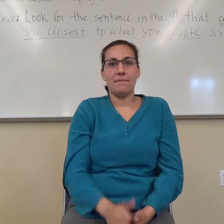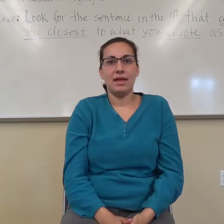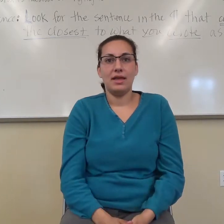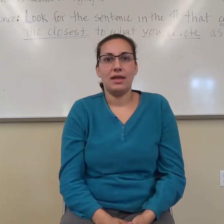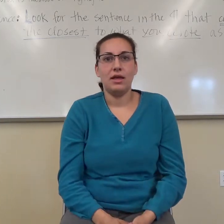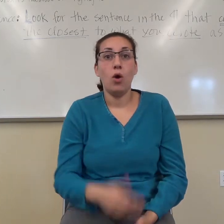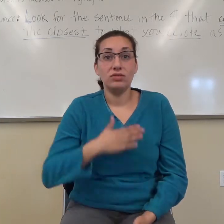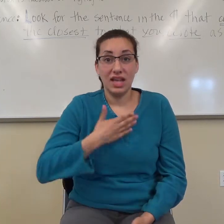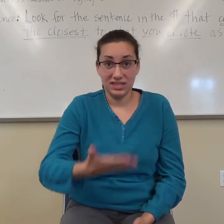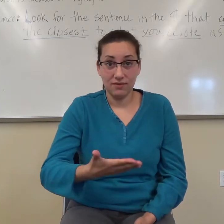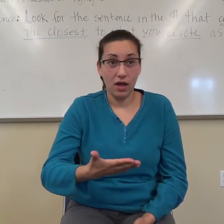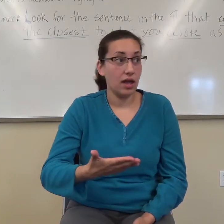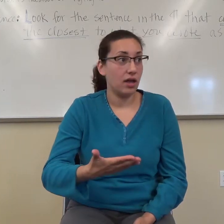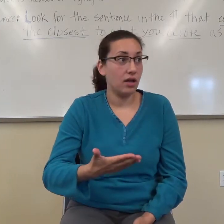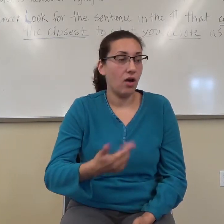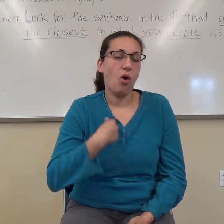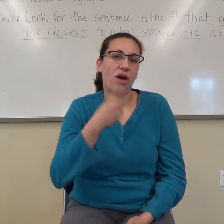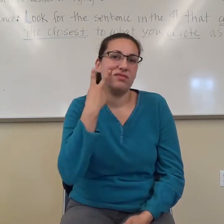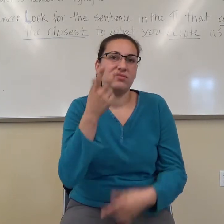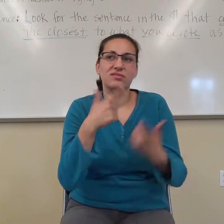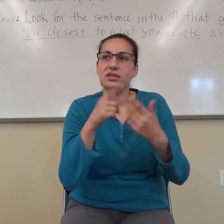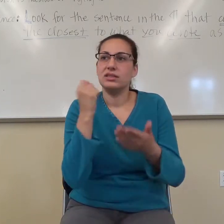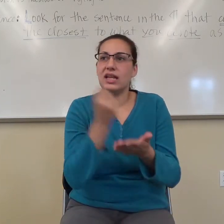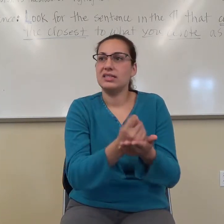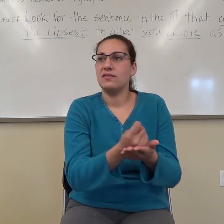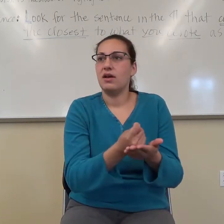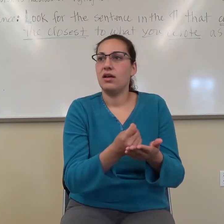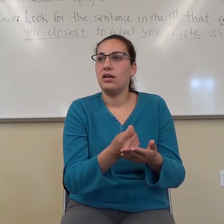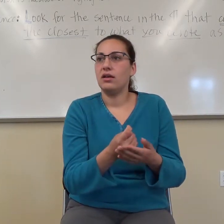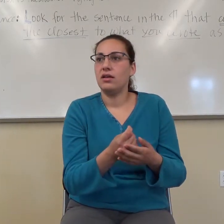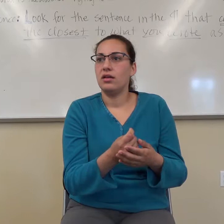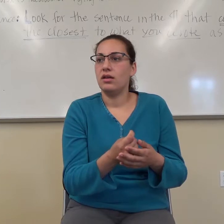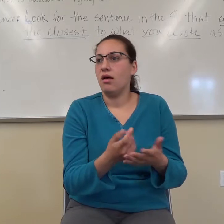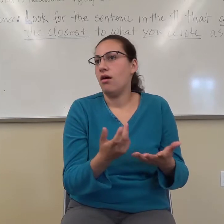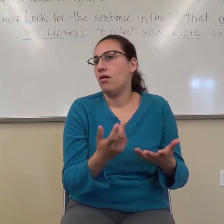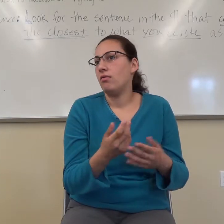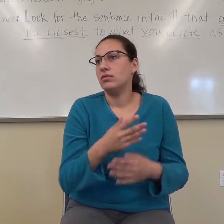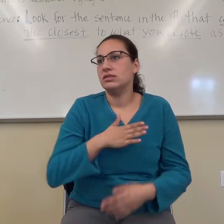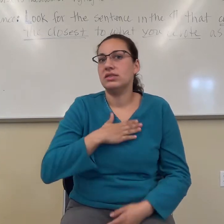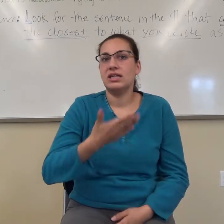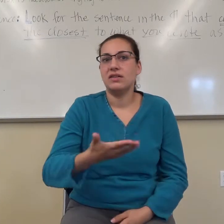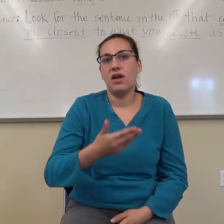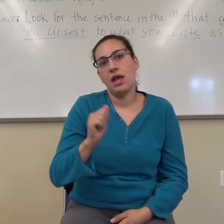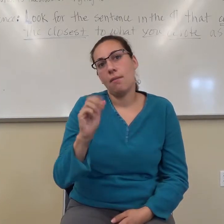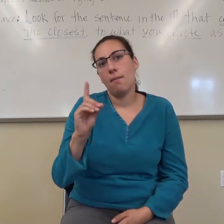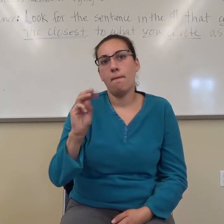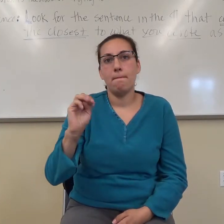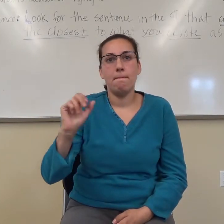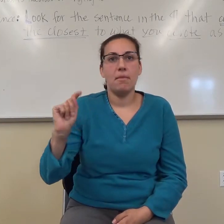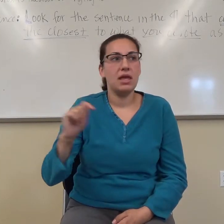Well, okay, this is why I wanted to look at this. Let's write down Louise's answer. And